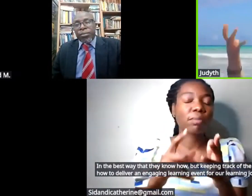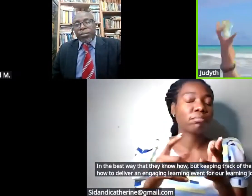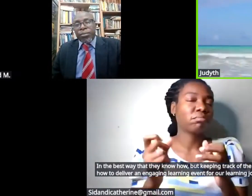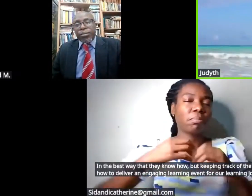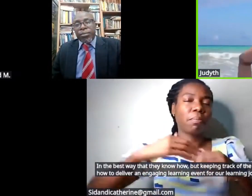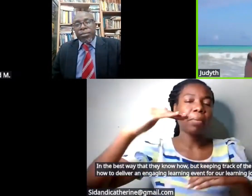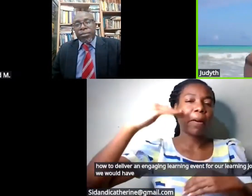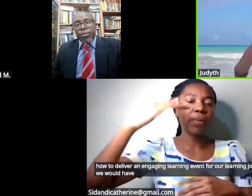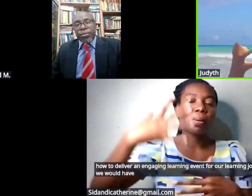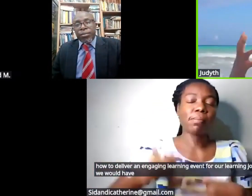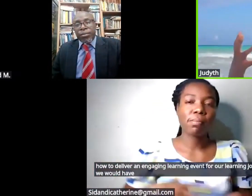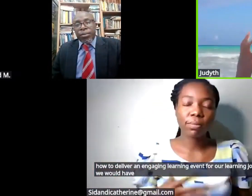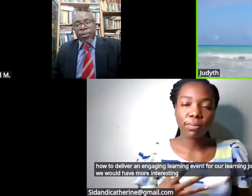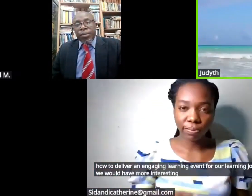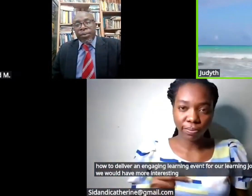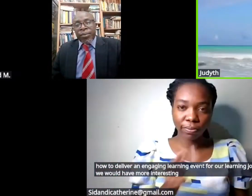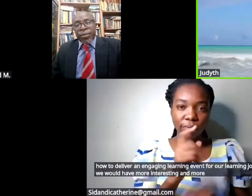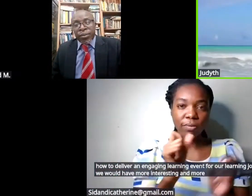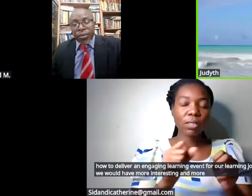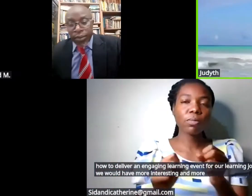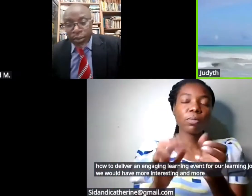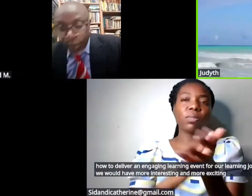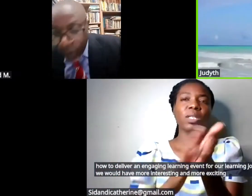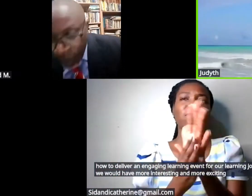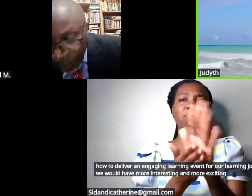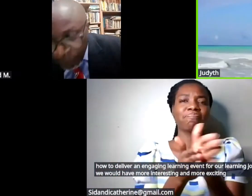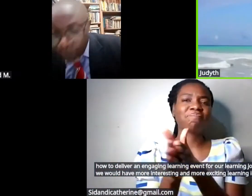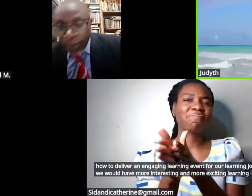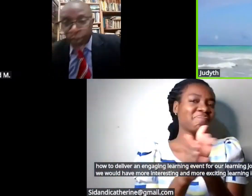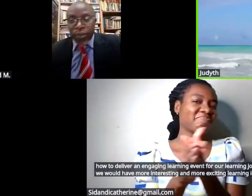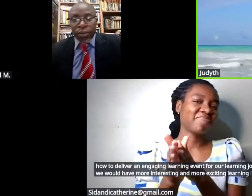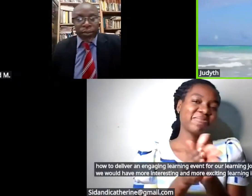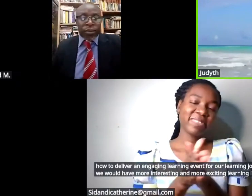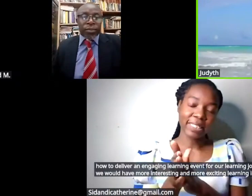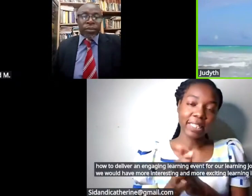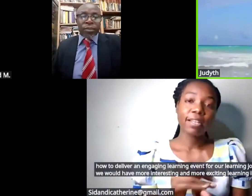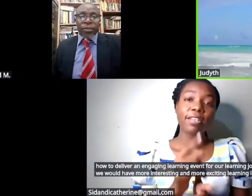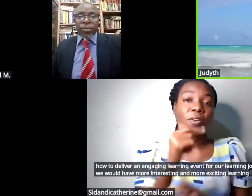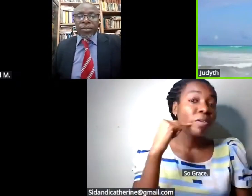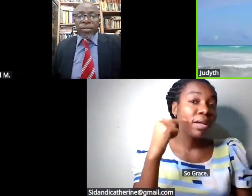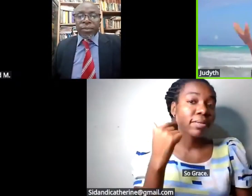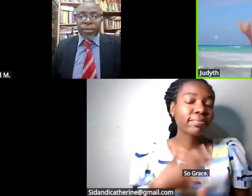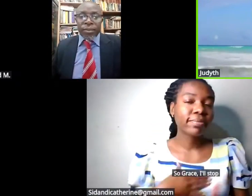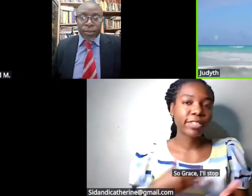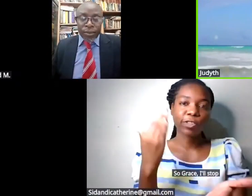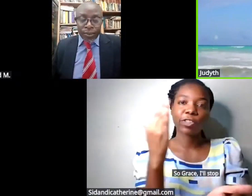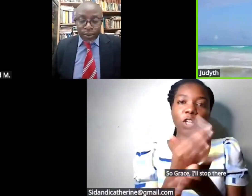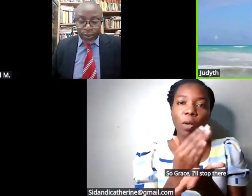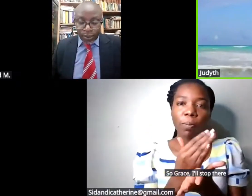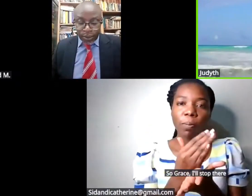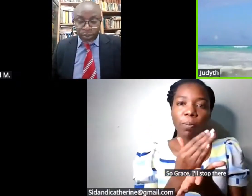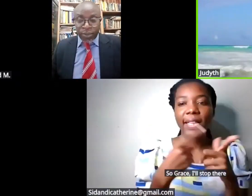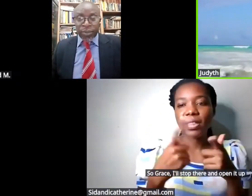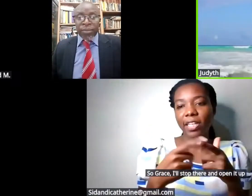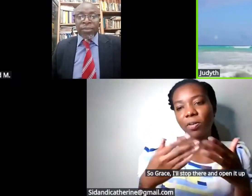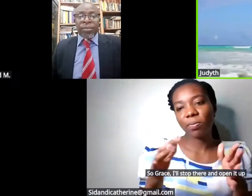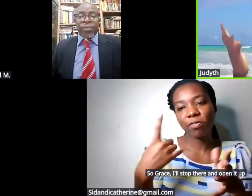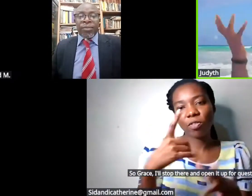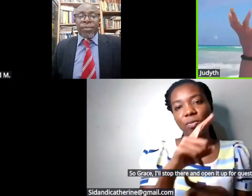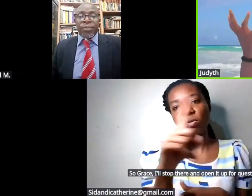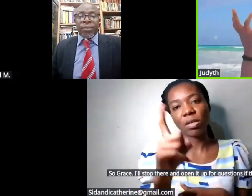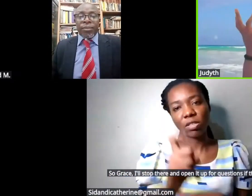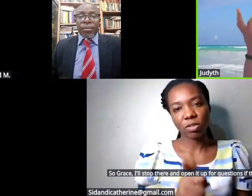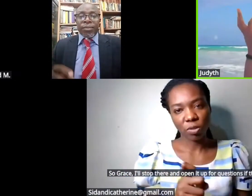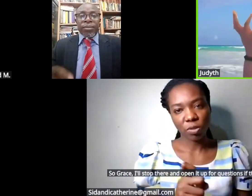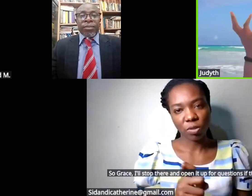more interesting and more exciting learning interventions. So Grace, I'll stop there and open it up for questions if there are any. I